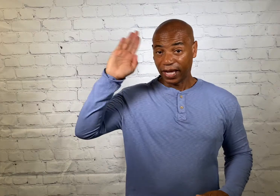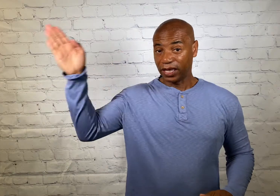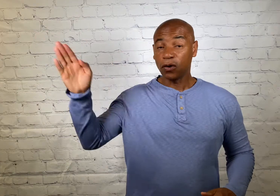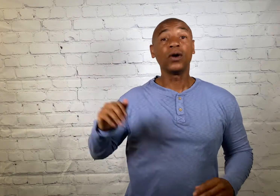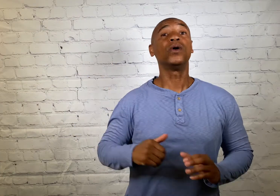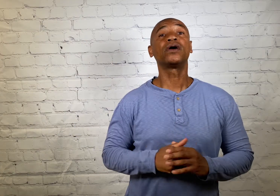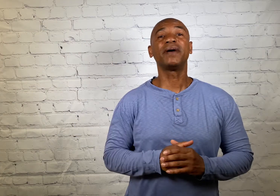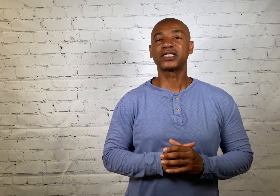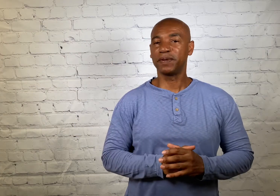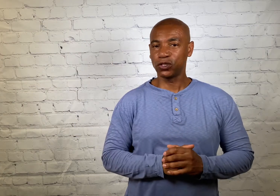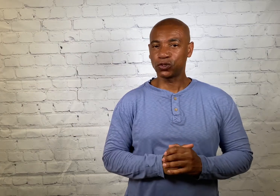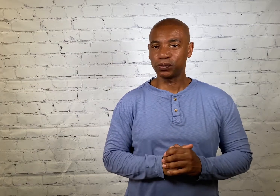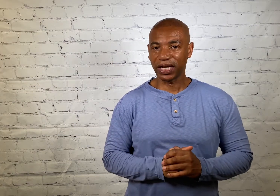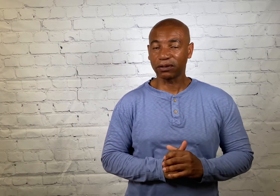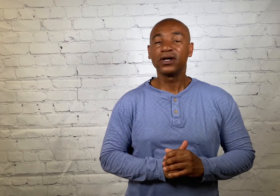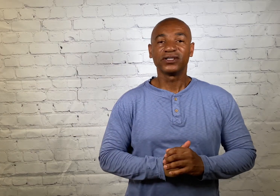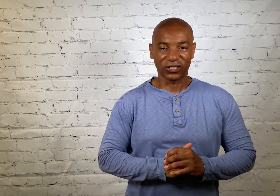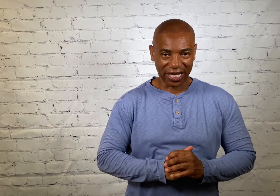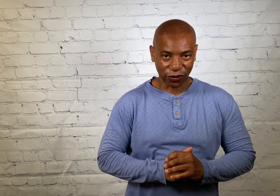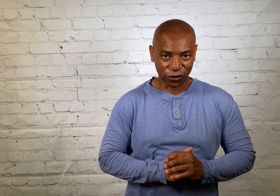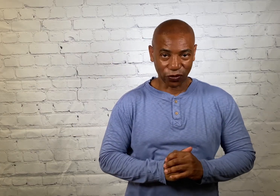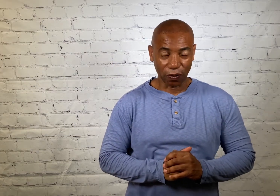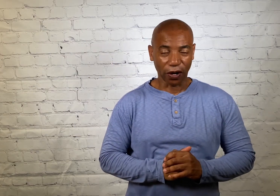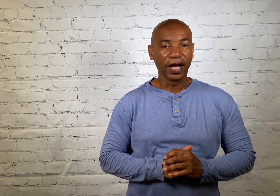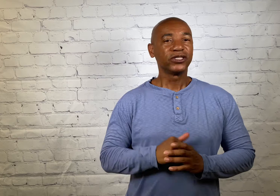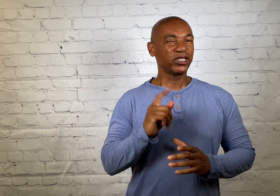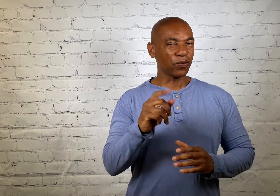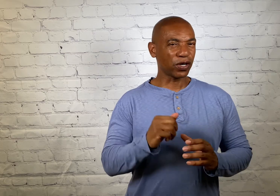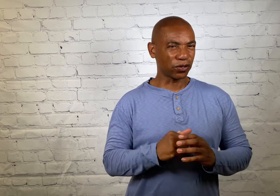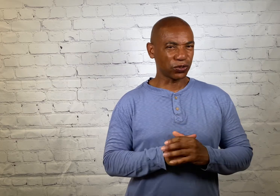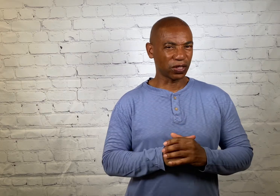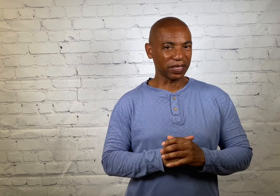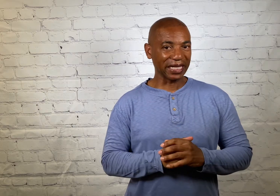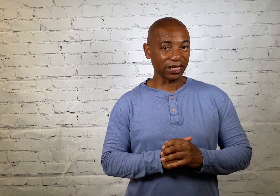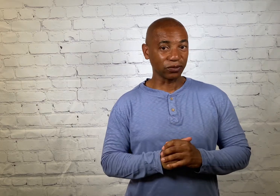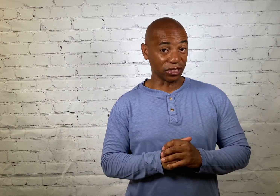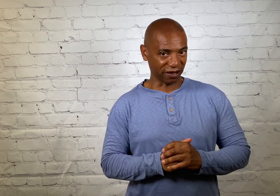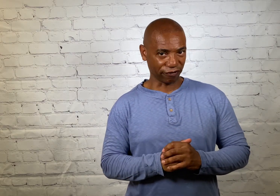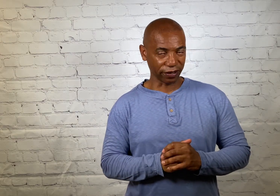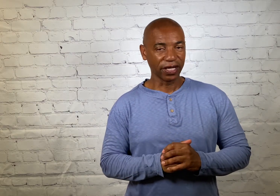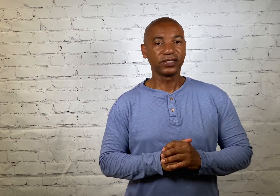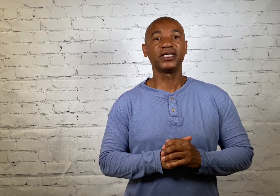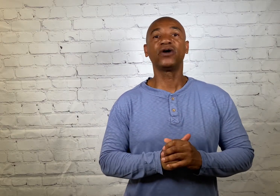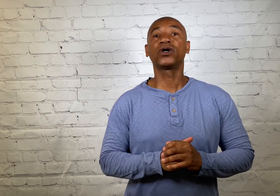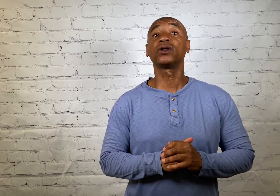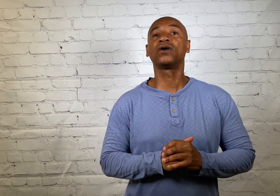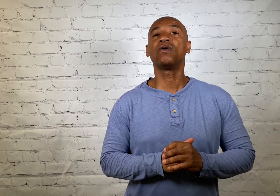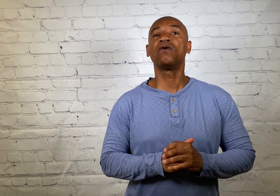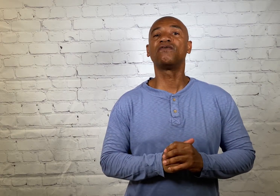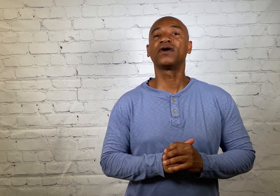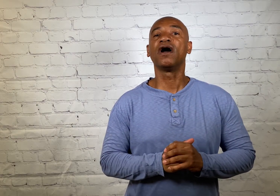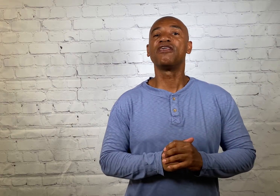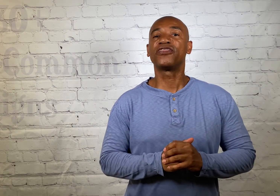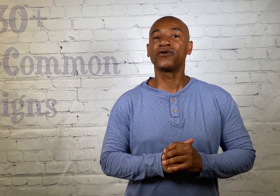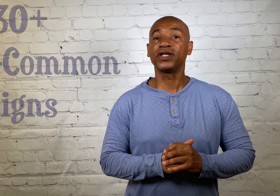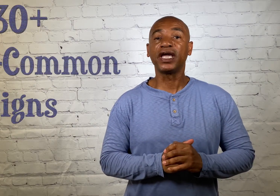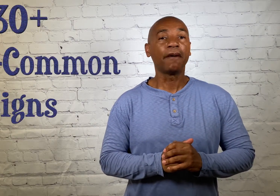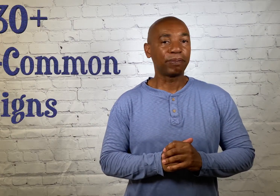Hello and welcome back to my YouTube channel, Signing with Omar. Today we're going to do something a little different. Today we're going to go over 30